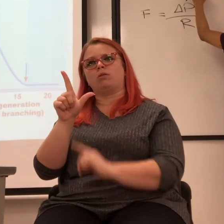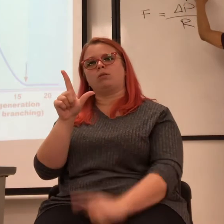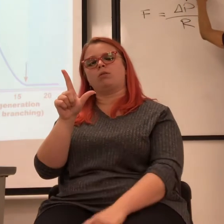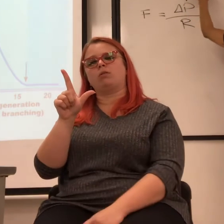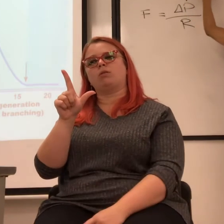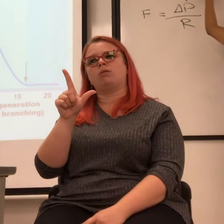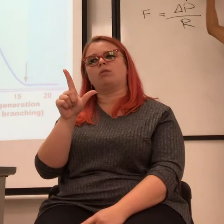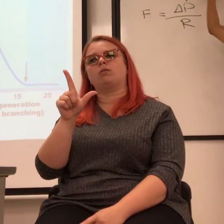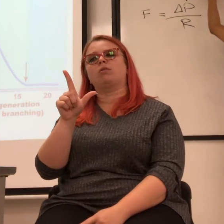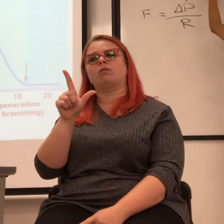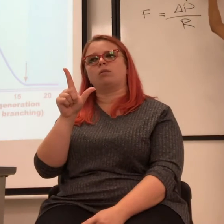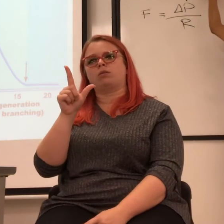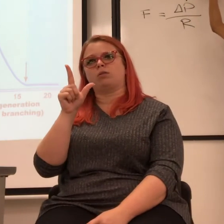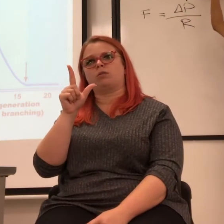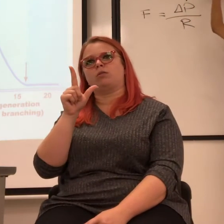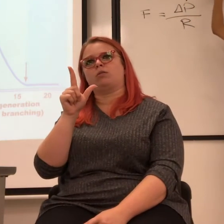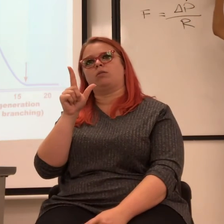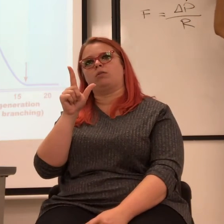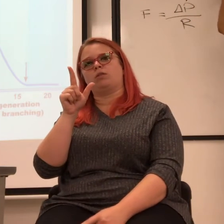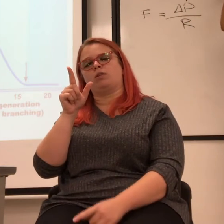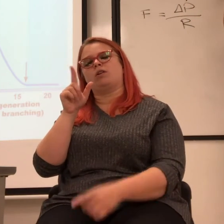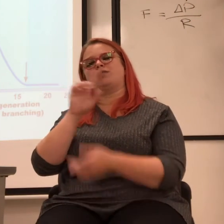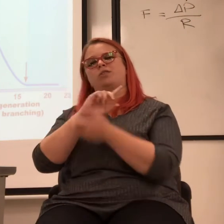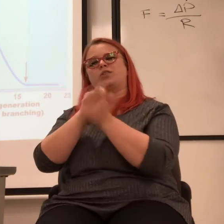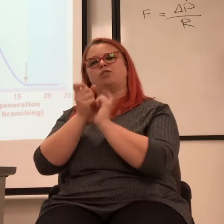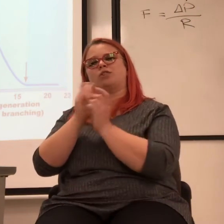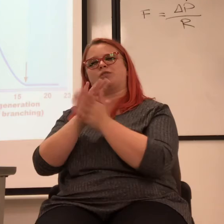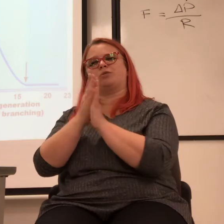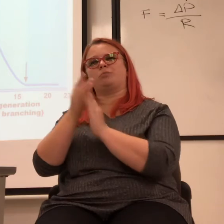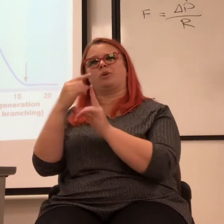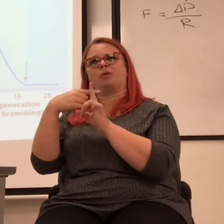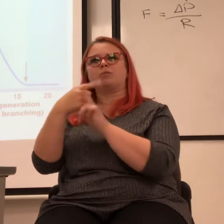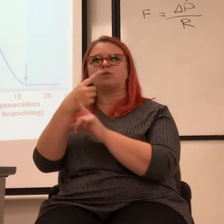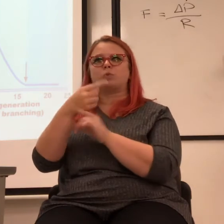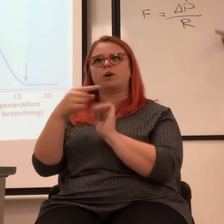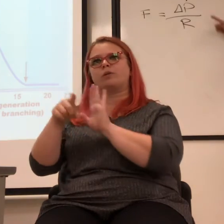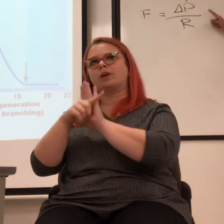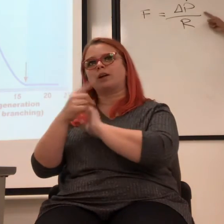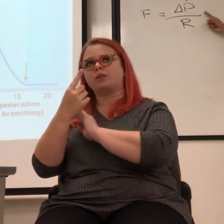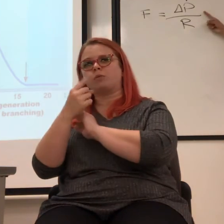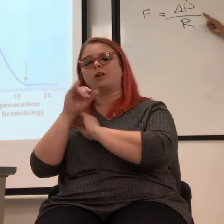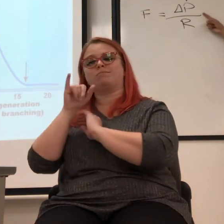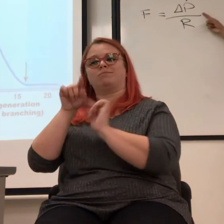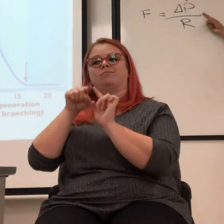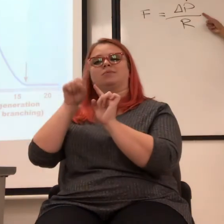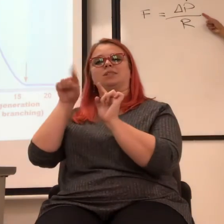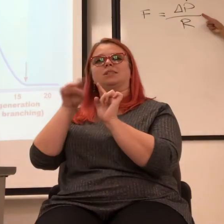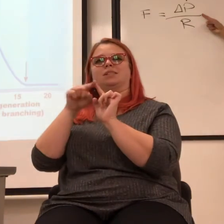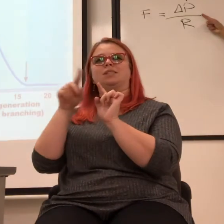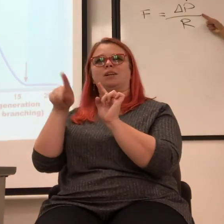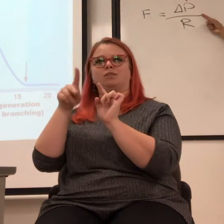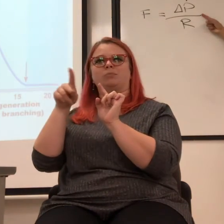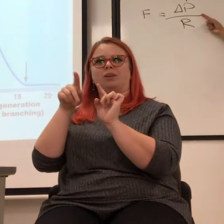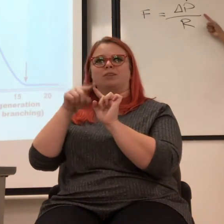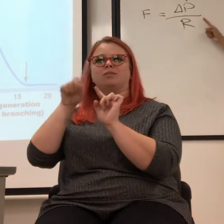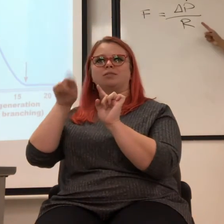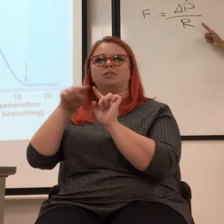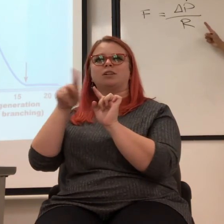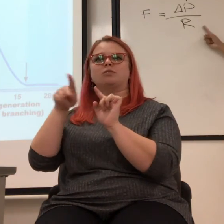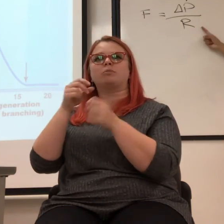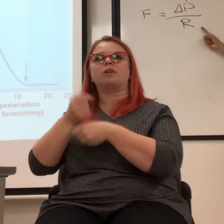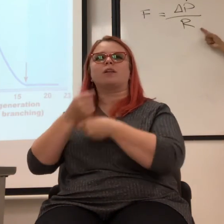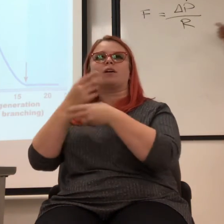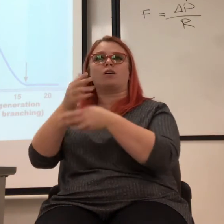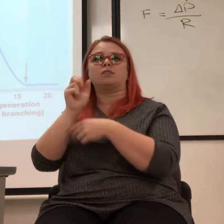P-P-U-L, the intrapulmonary pressure to plus one or negative one? That's the delta P that will cause air to flow.